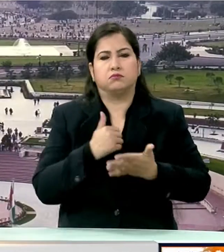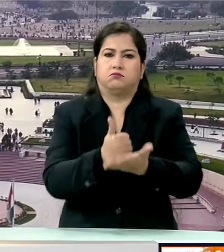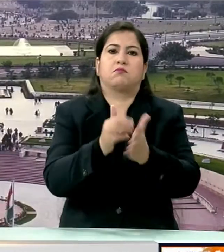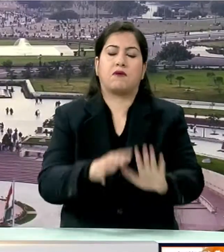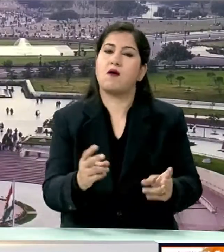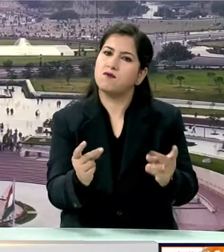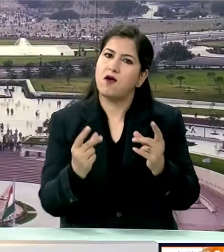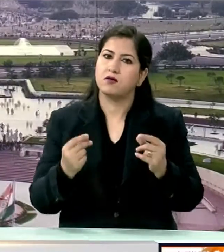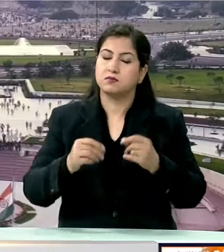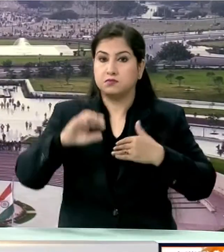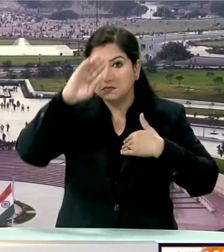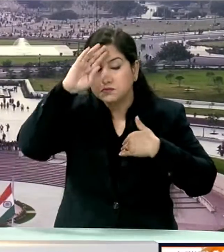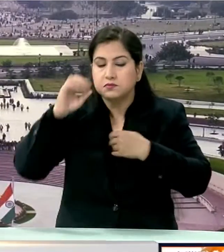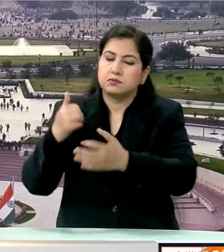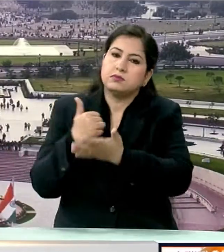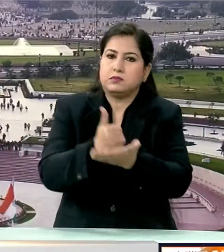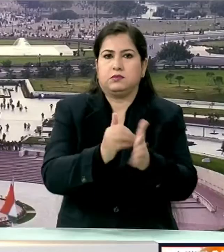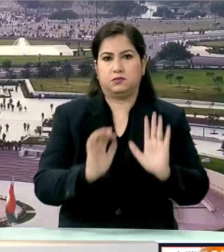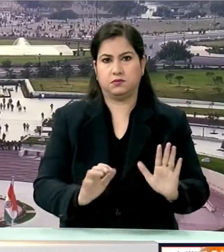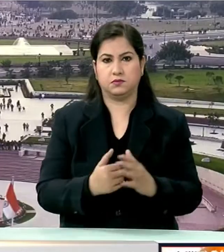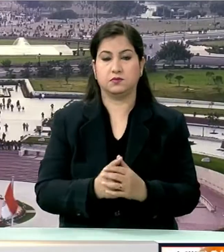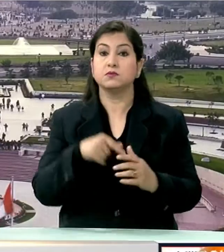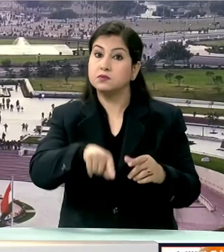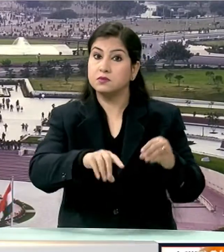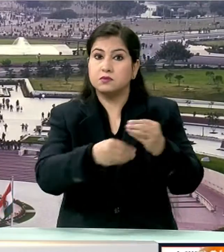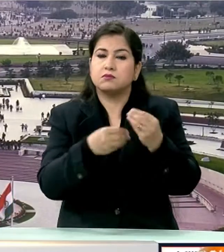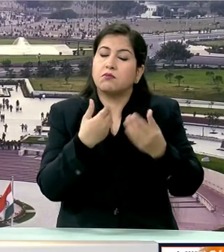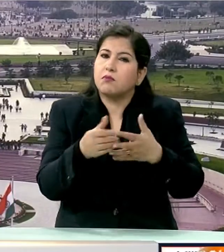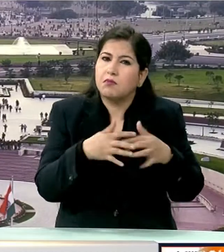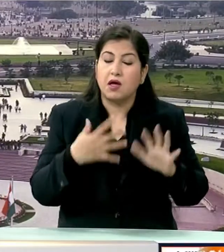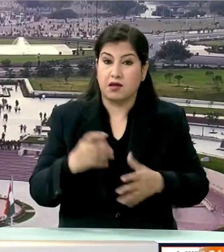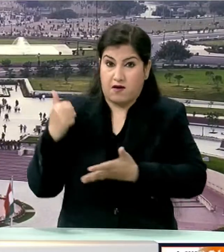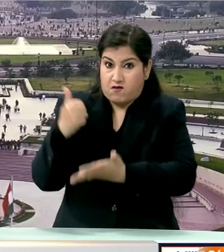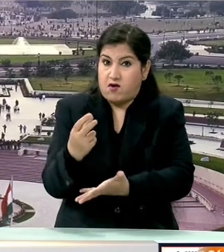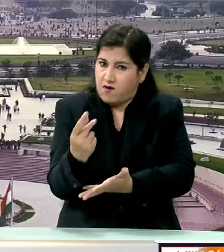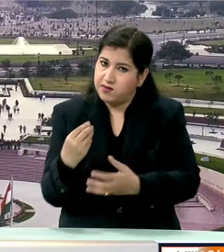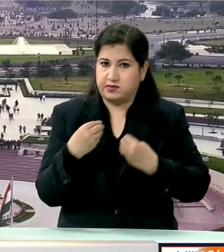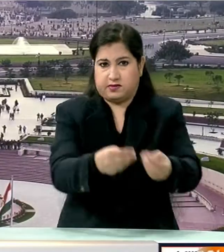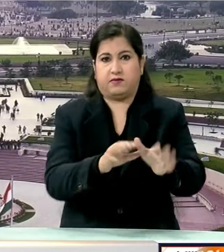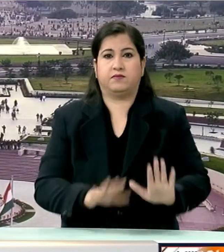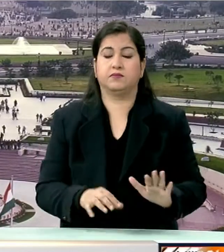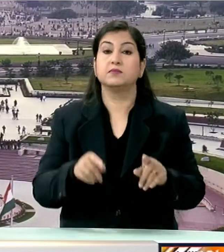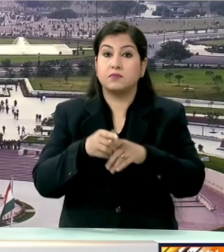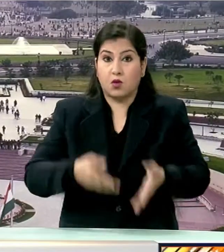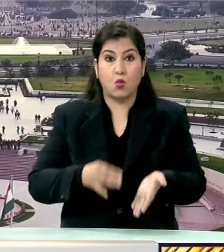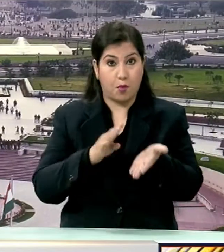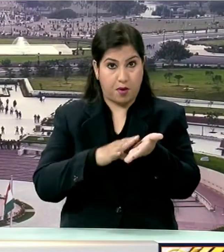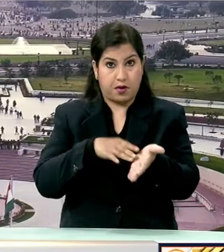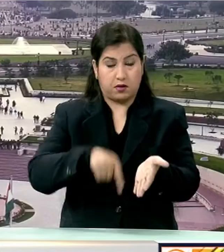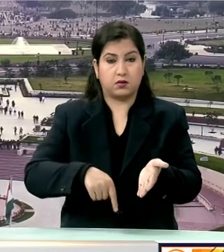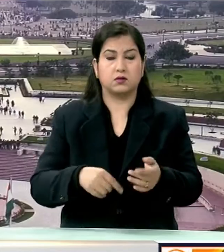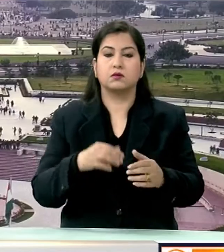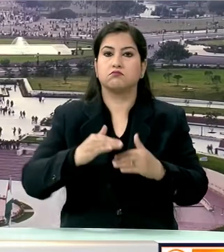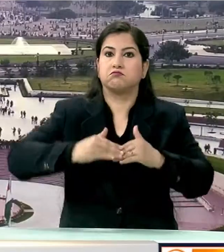the fast-spreading coronavirus outbreak, including through emergency funding. As of Monday, there have been